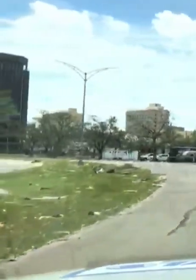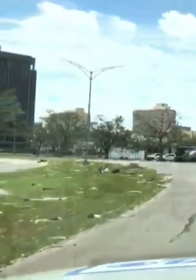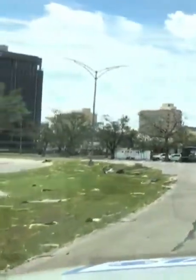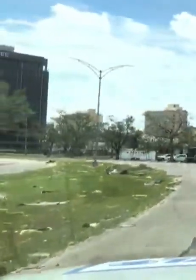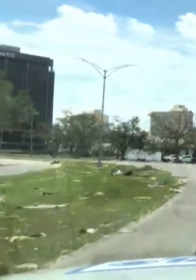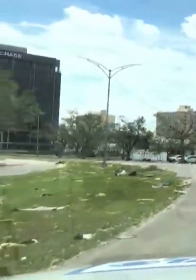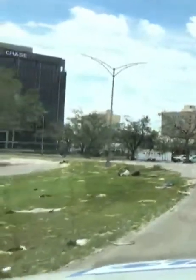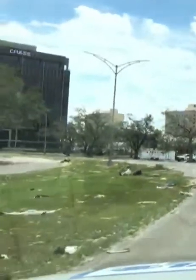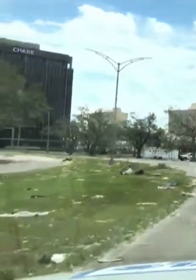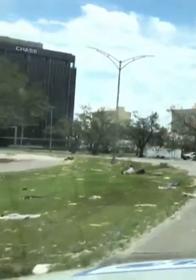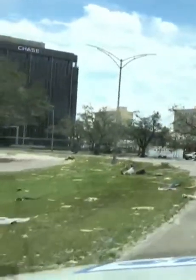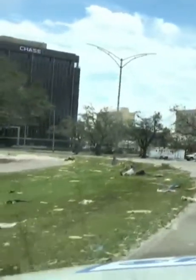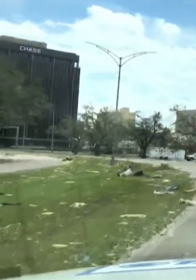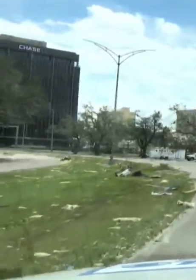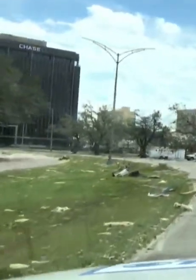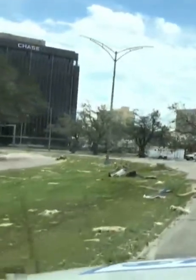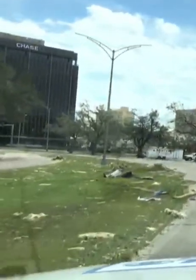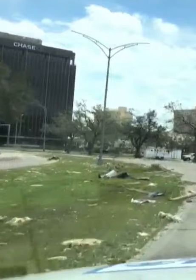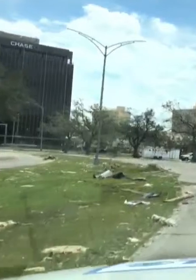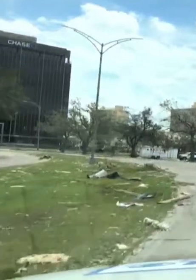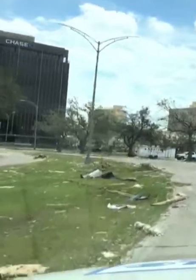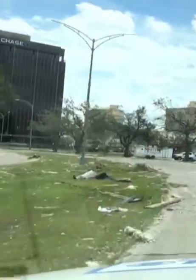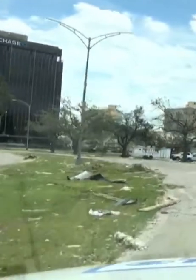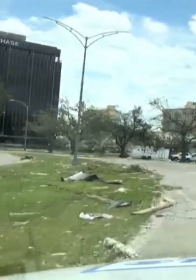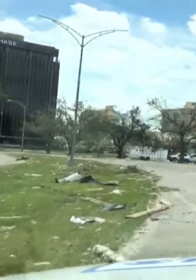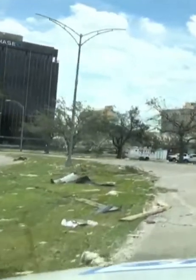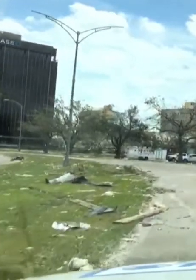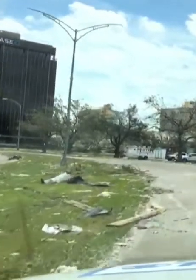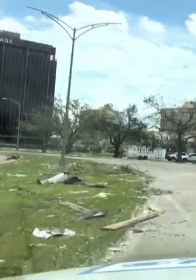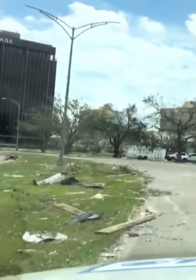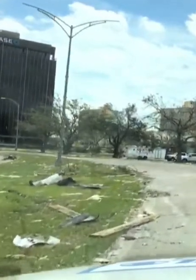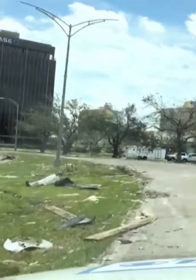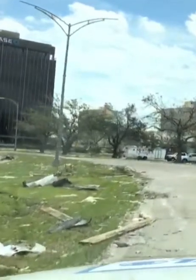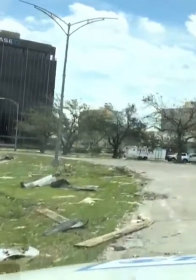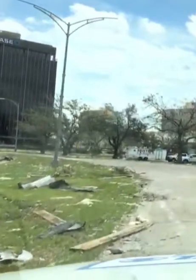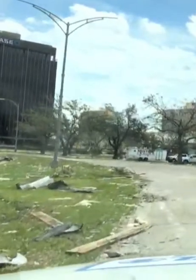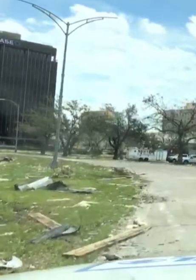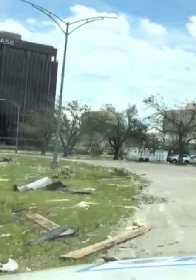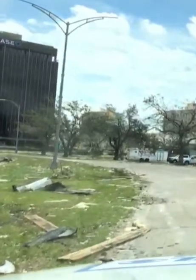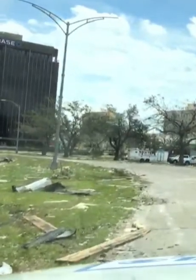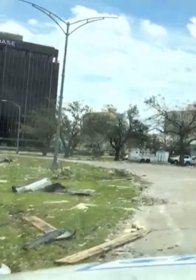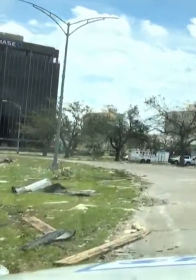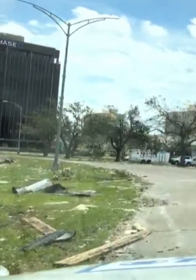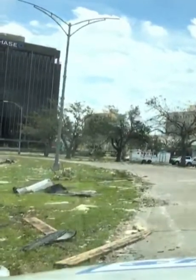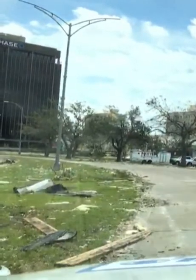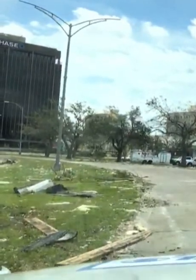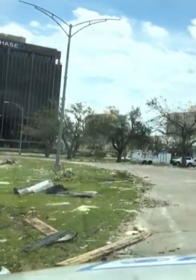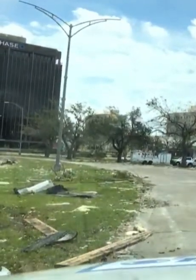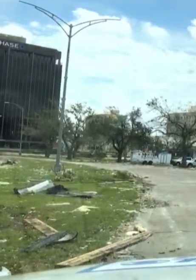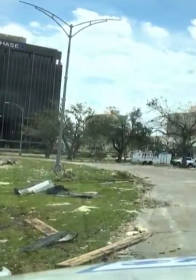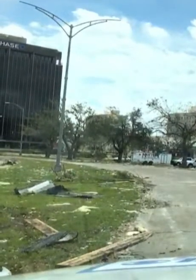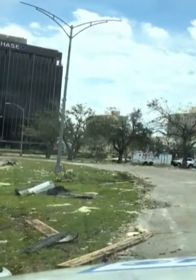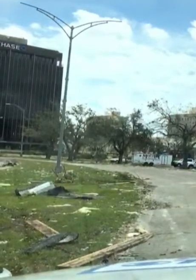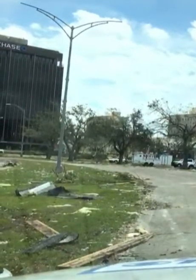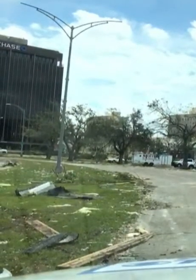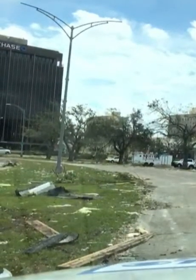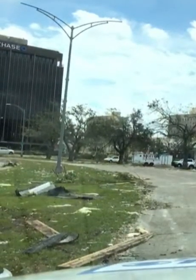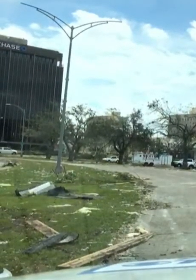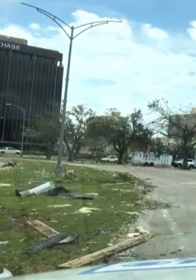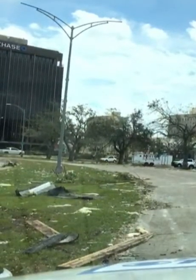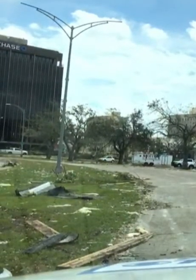There's going to be a massive cleanup effort for quite some time, we'd imagine, here. I'll jump out and get some shots of this real quick.